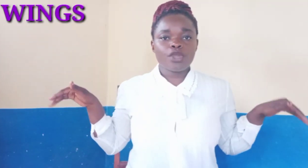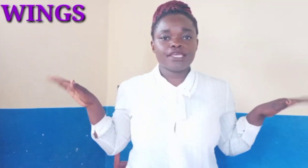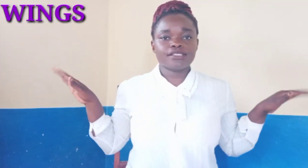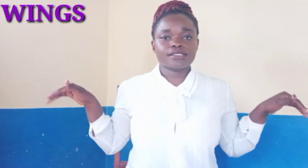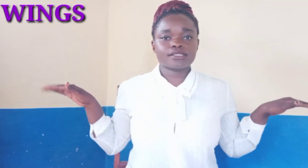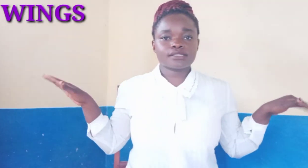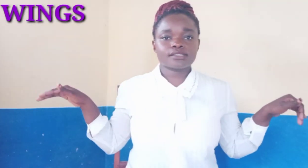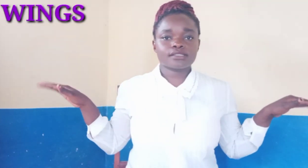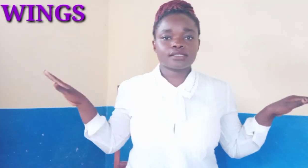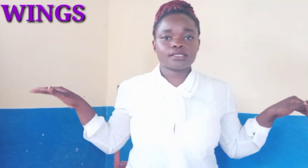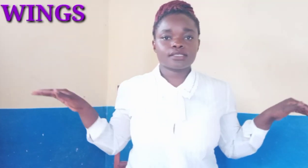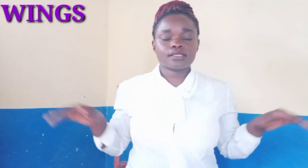Wings.